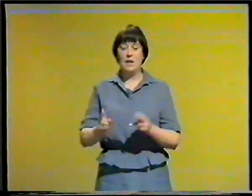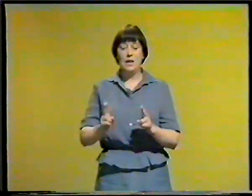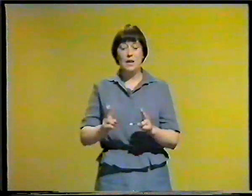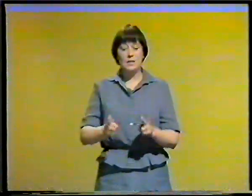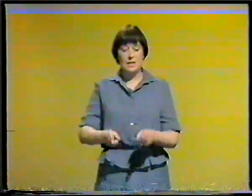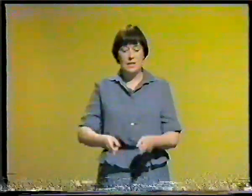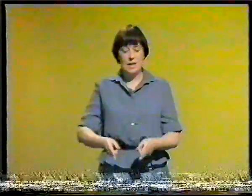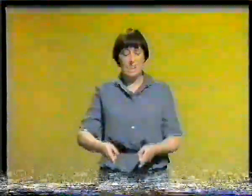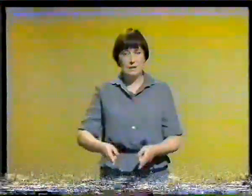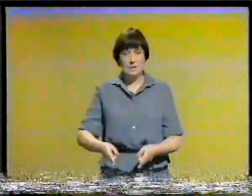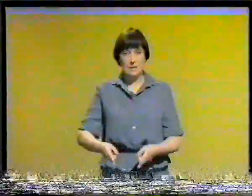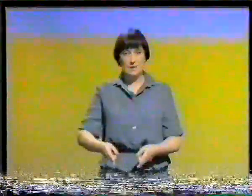Dead.